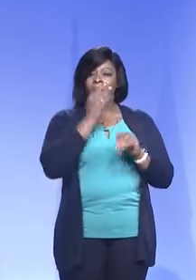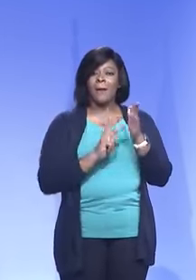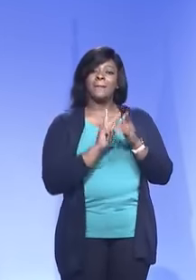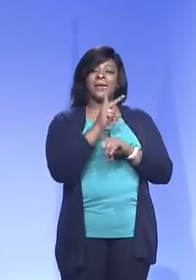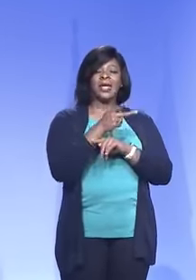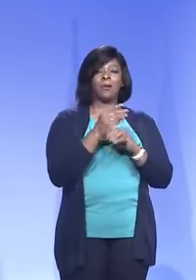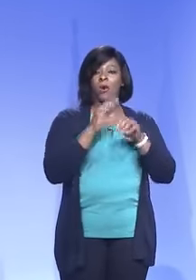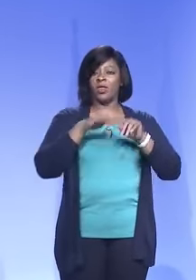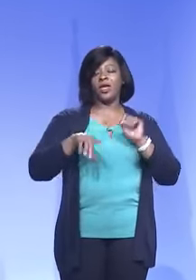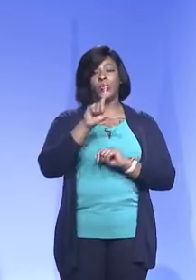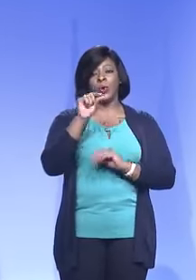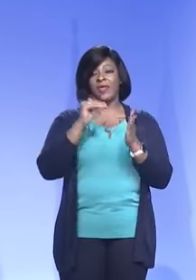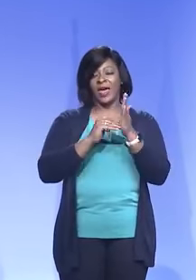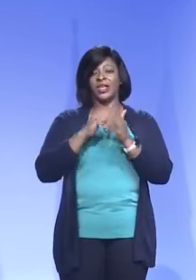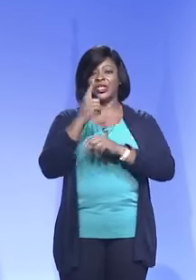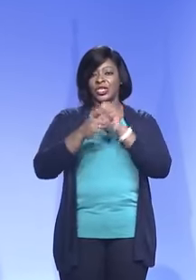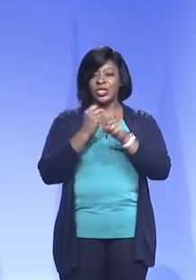and students every